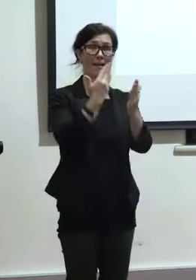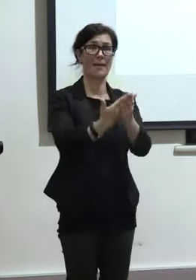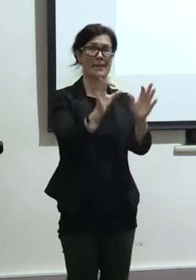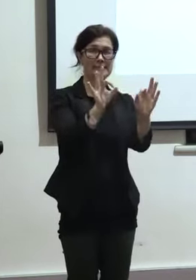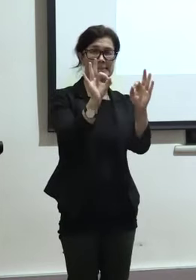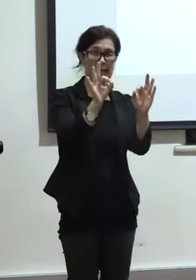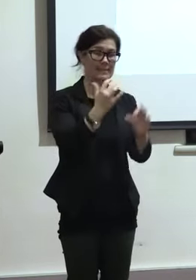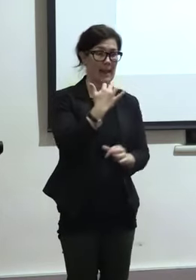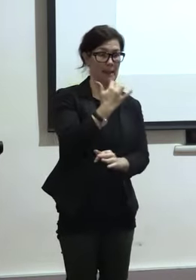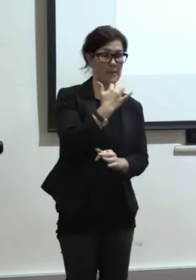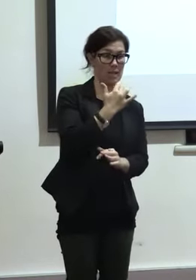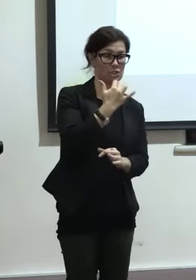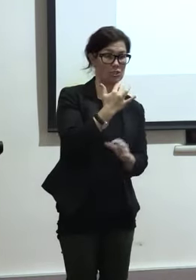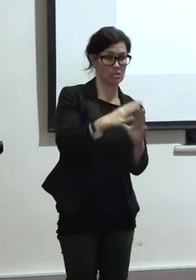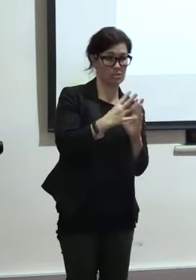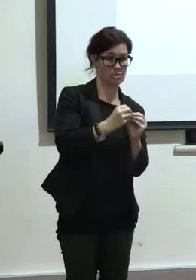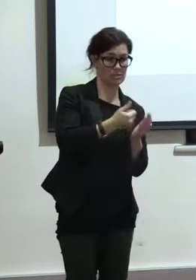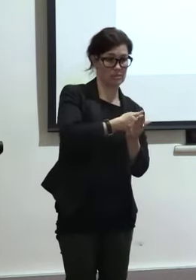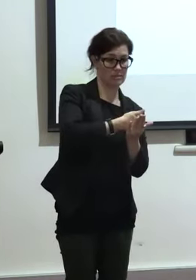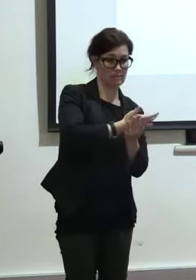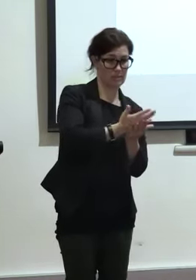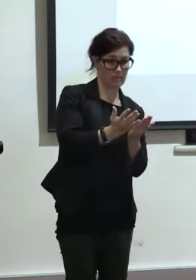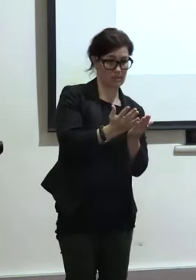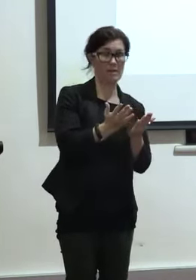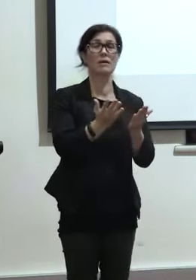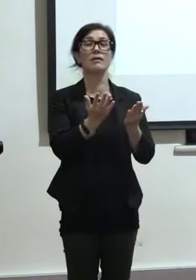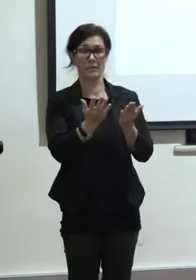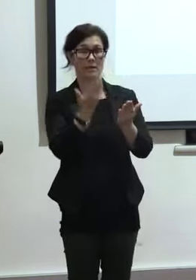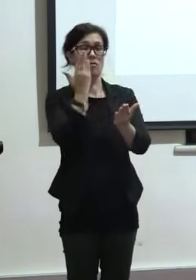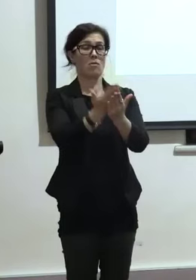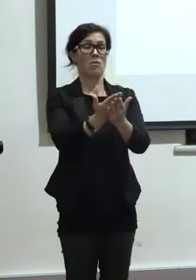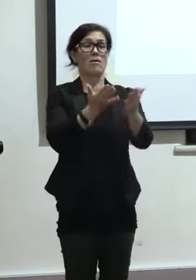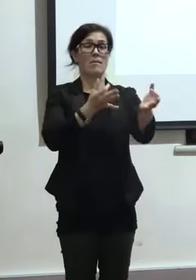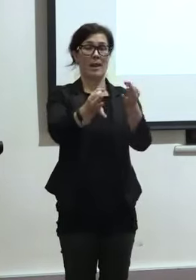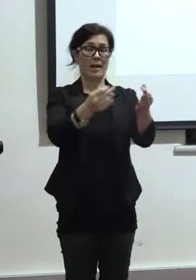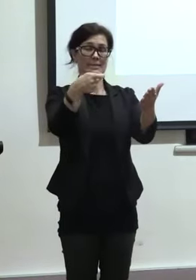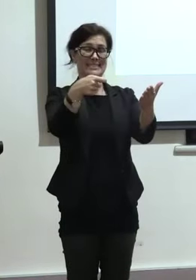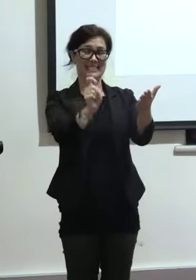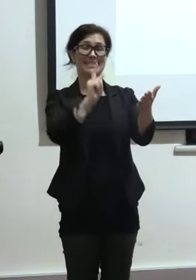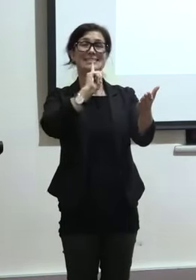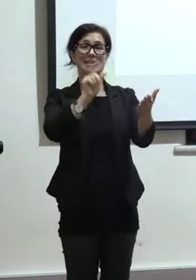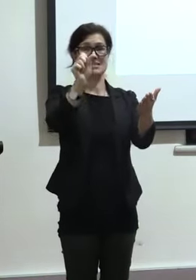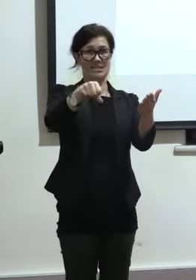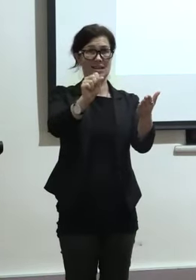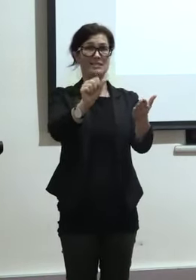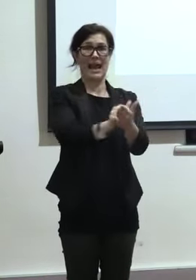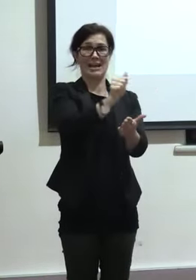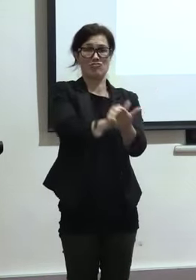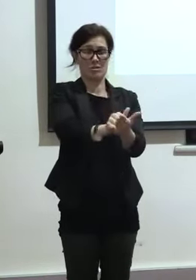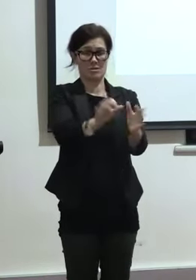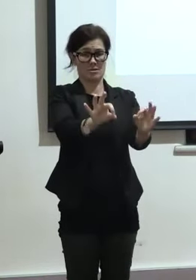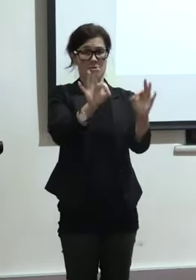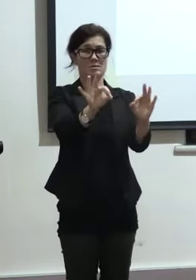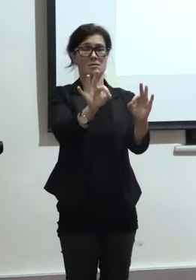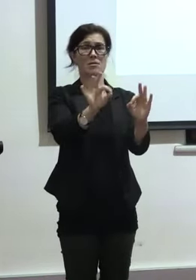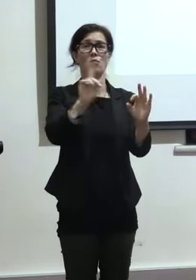on the invoice out of my plan. And I tick a box saying that this is an accurate reflection of what I spent my money on, it's in line with my goals and my